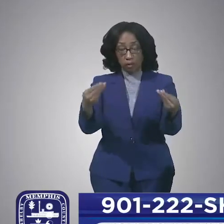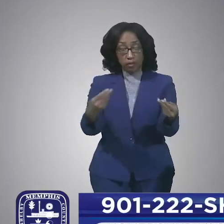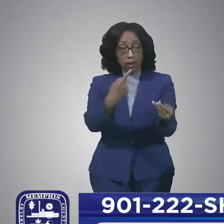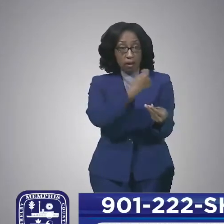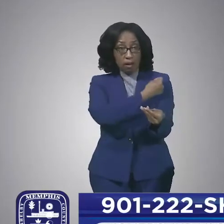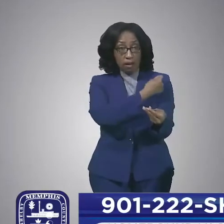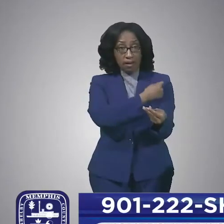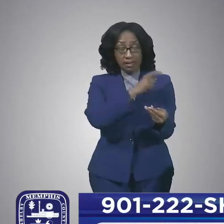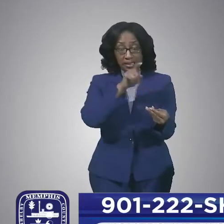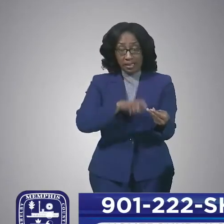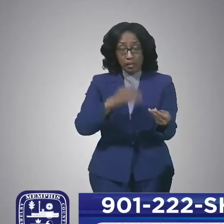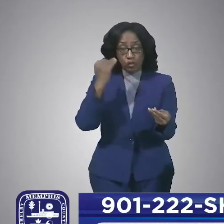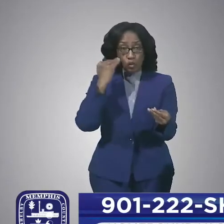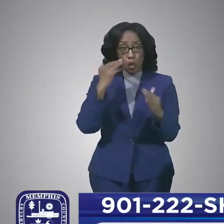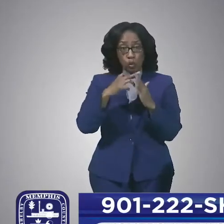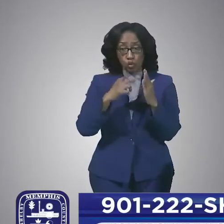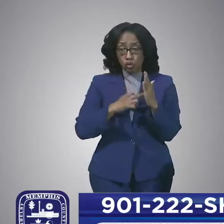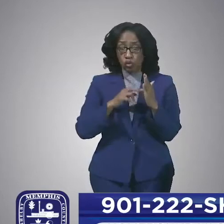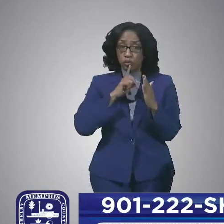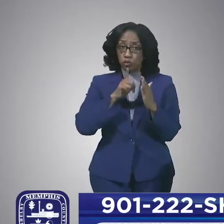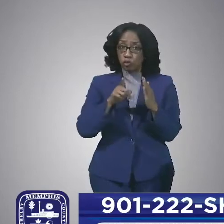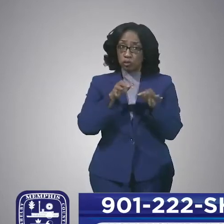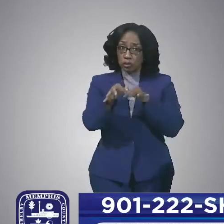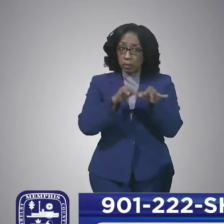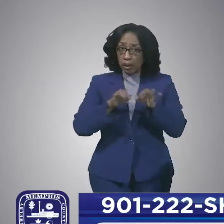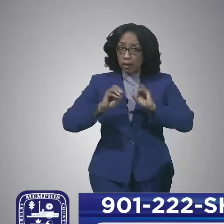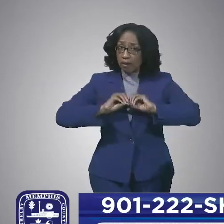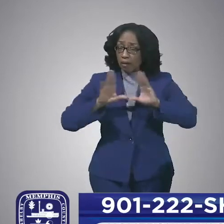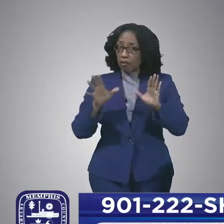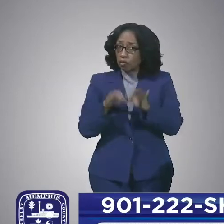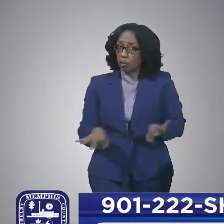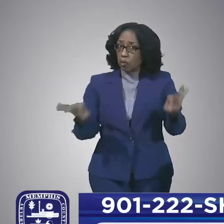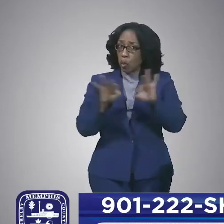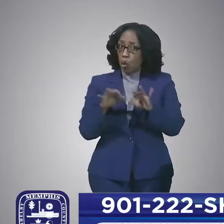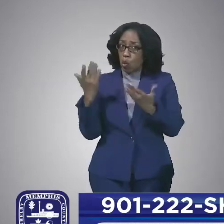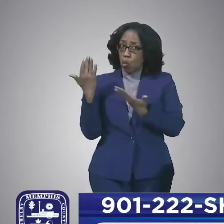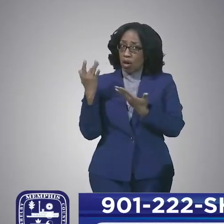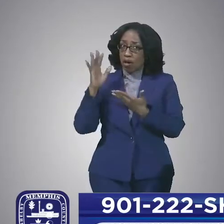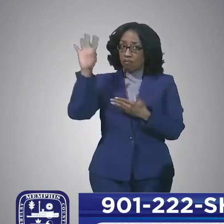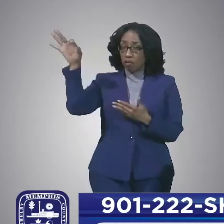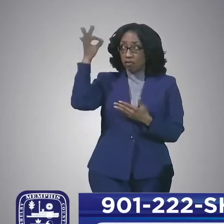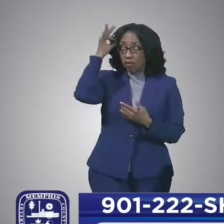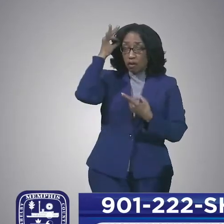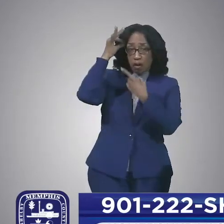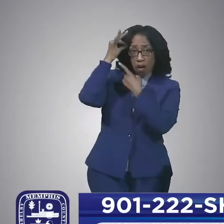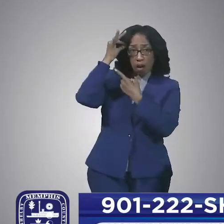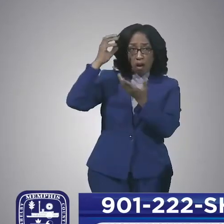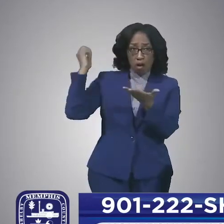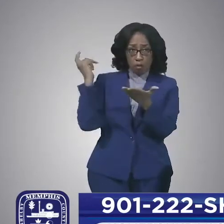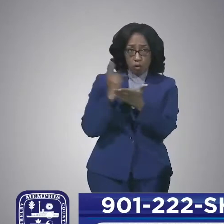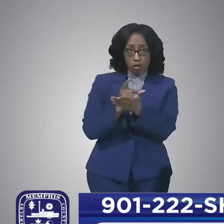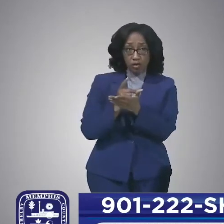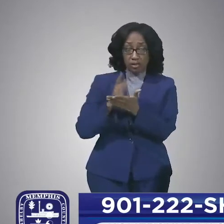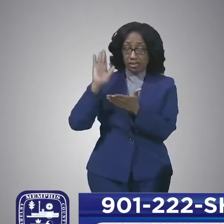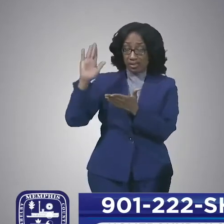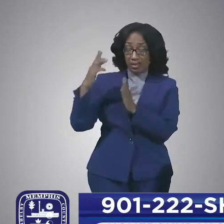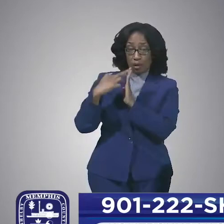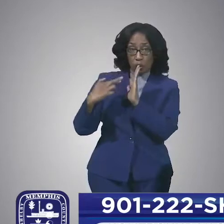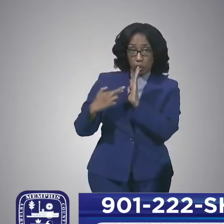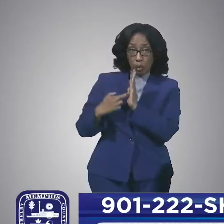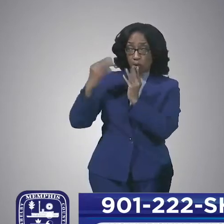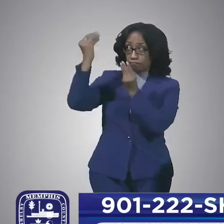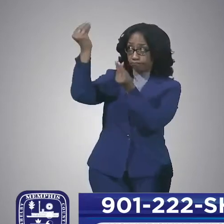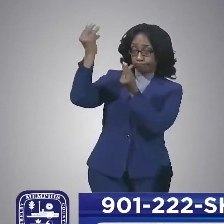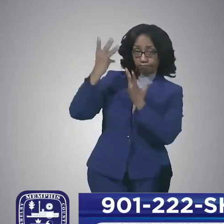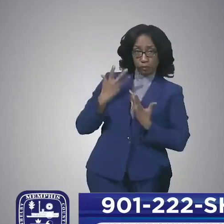vaccines. And so that's why it's really important for us to wait for the federal approvals, because a lot of this guidance will come along